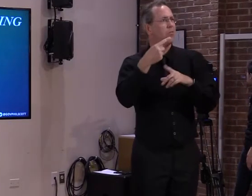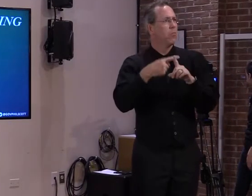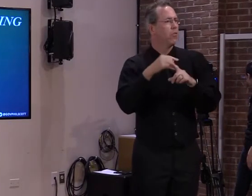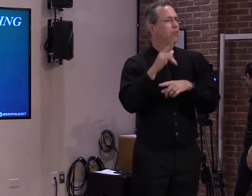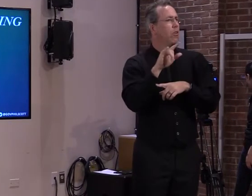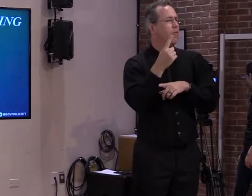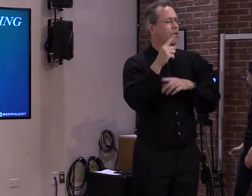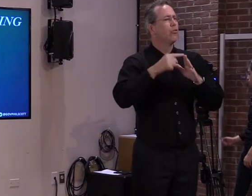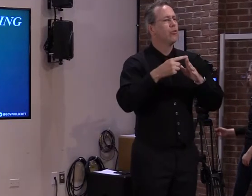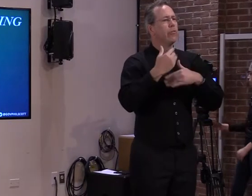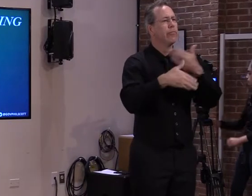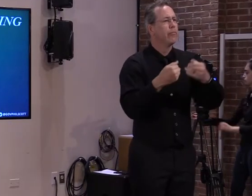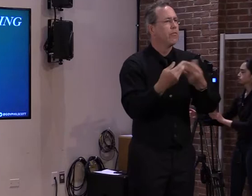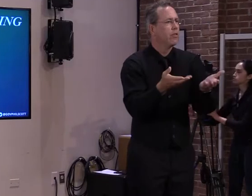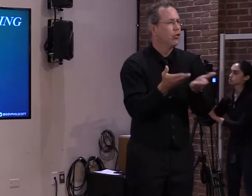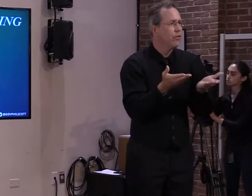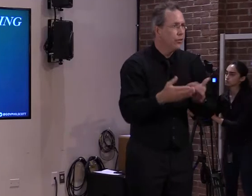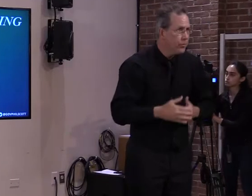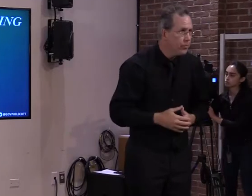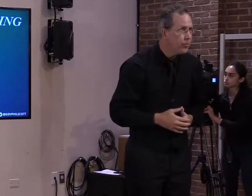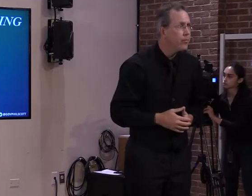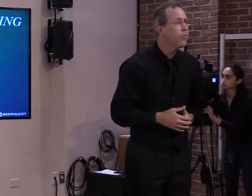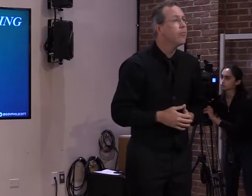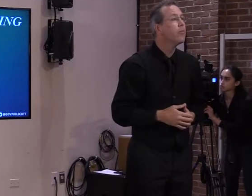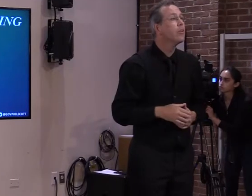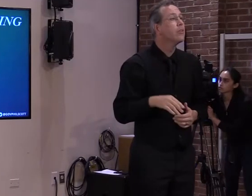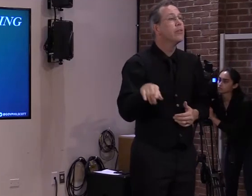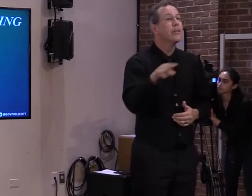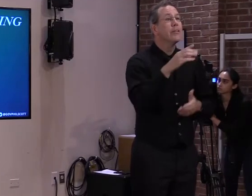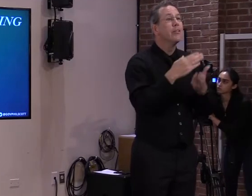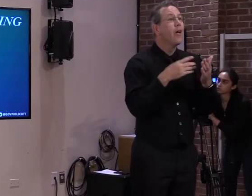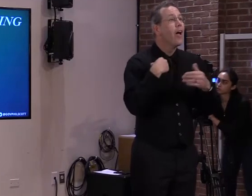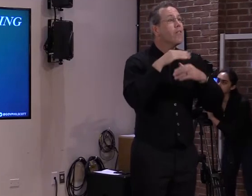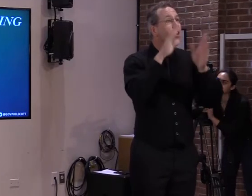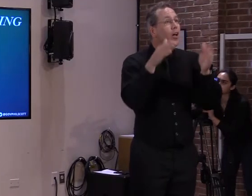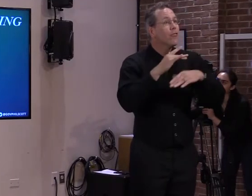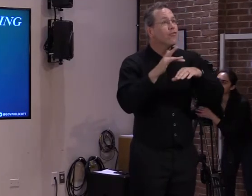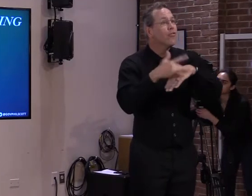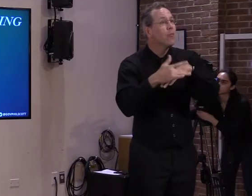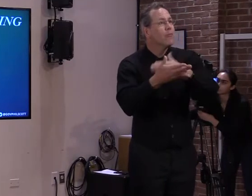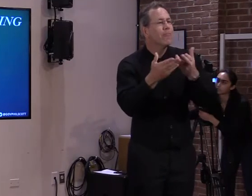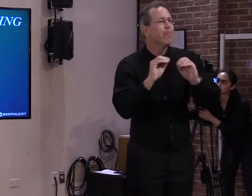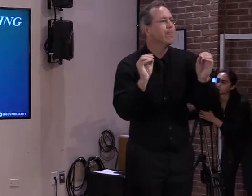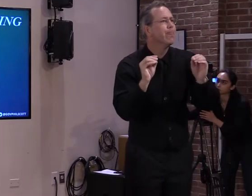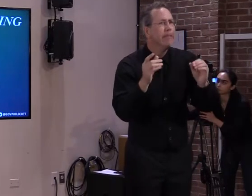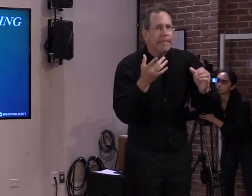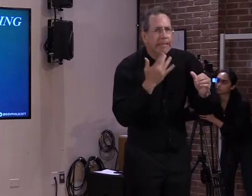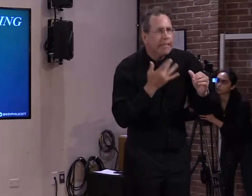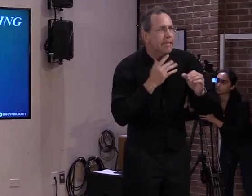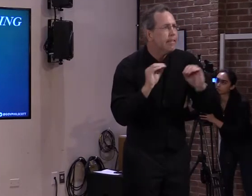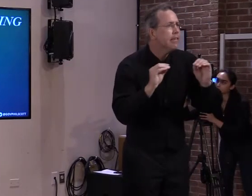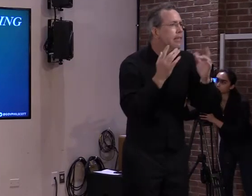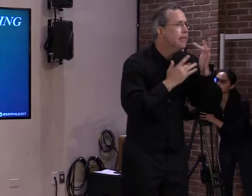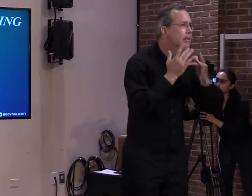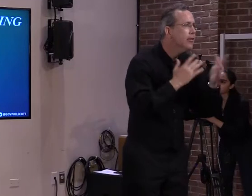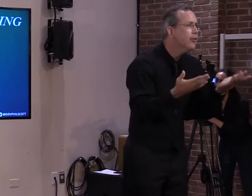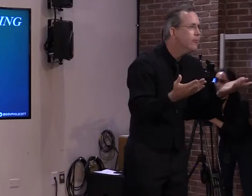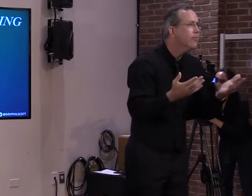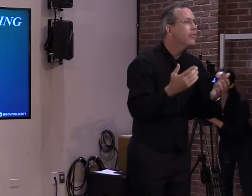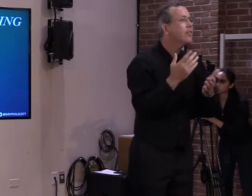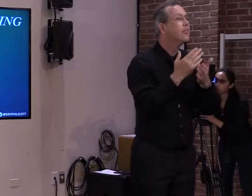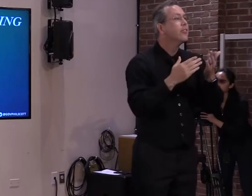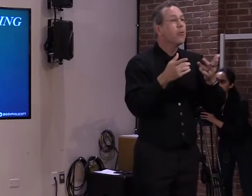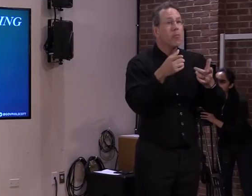for continued housing beyond July 1st to develop transition plans. To support these plans,